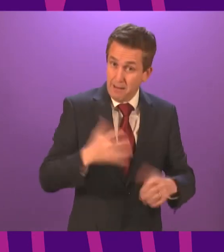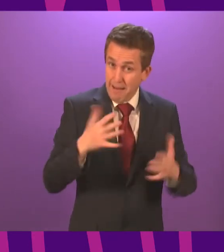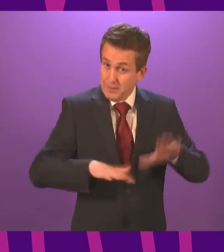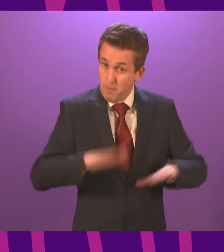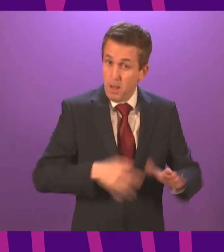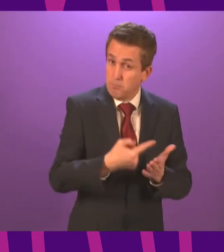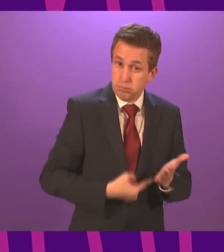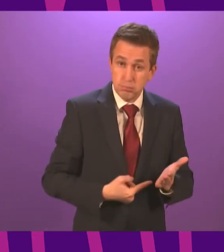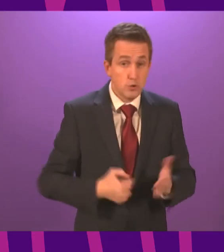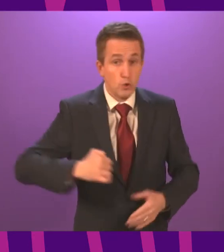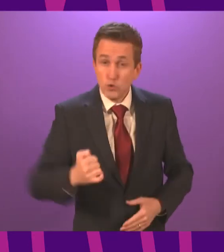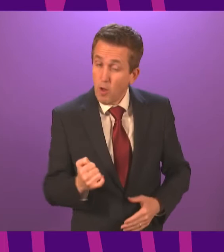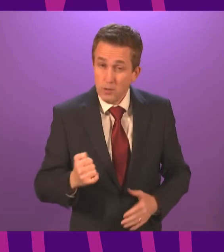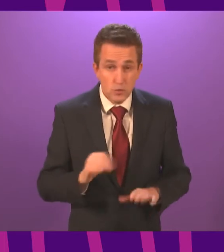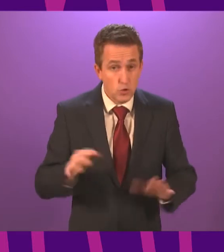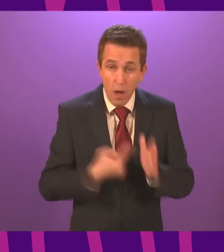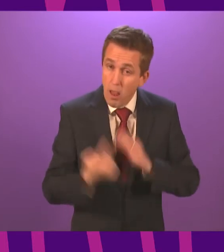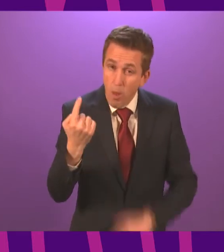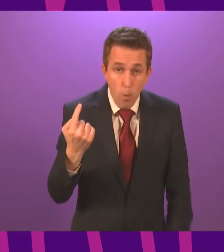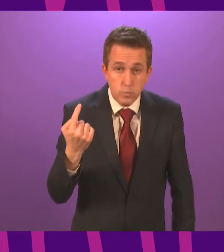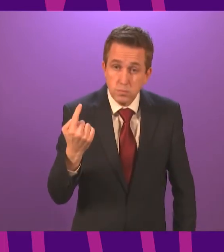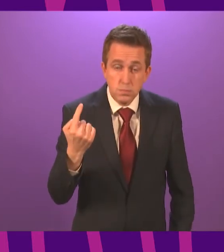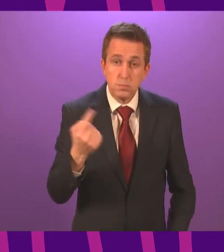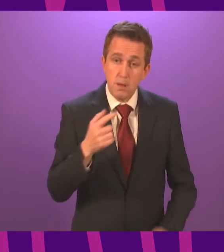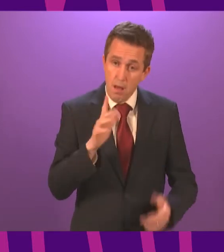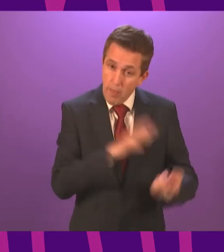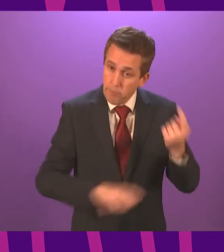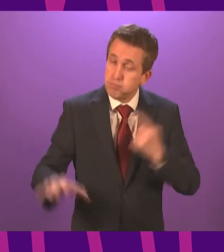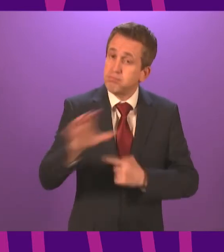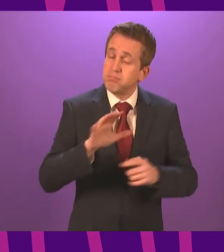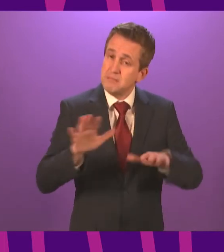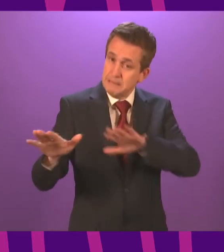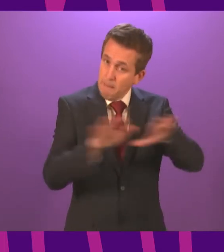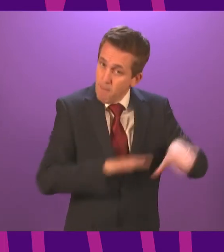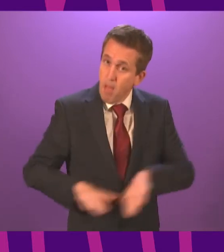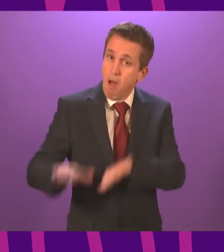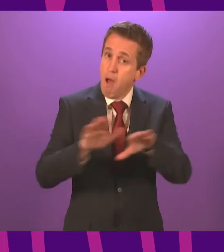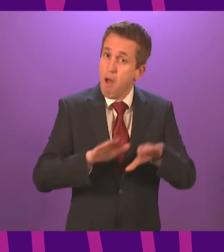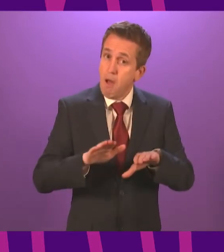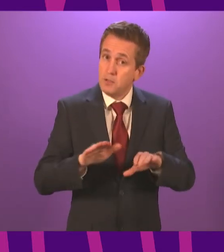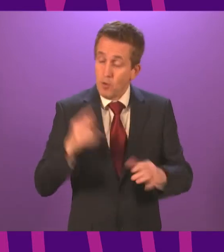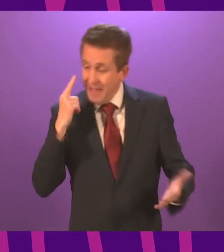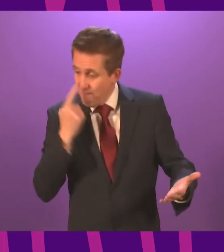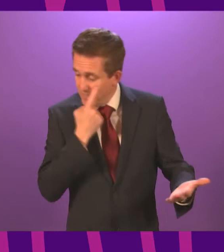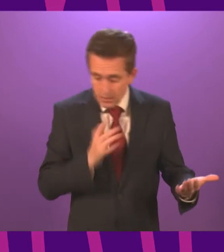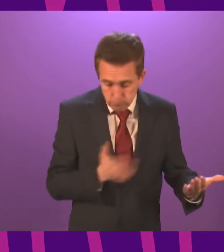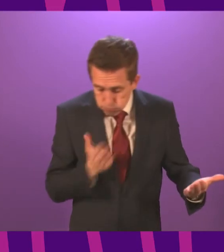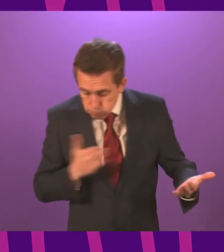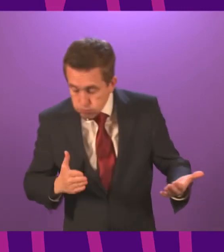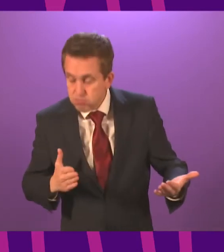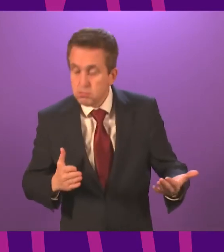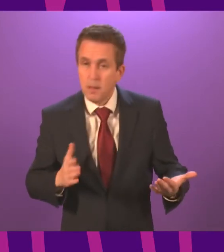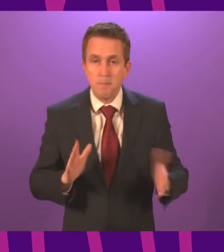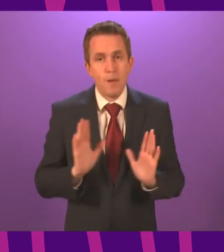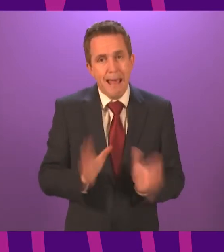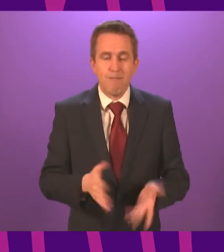that we are not alone in where we are. Looking at the same evidence has brought us to some of the same conclusions. The steps the government